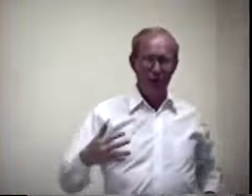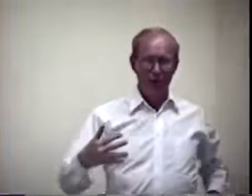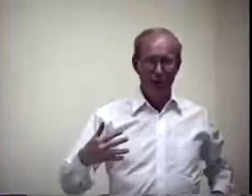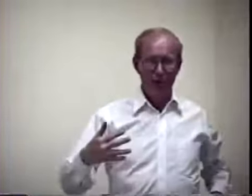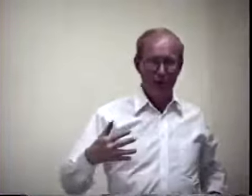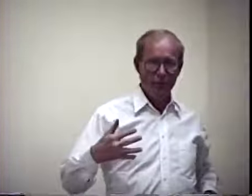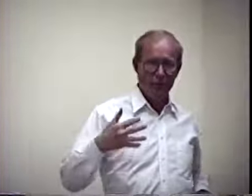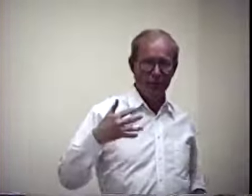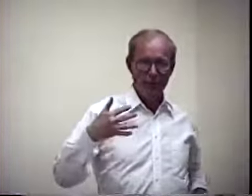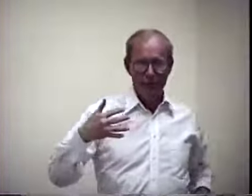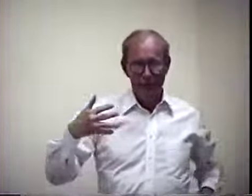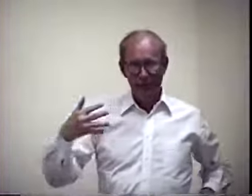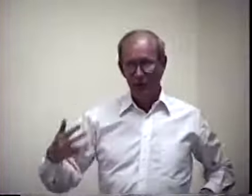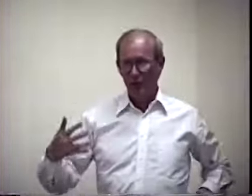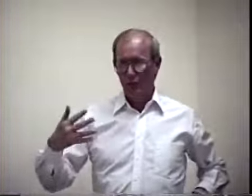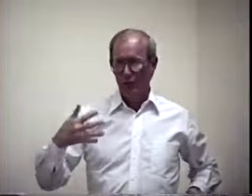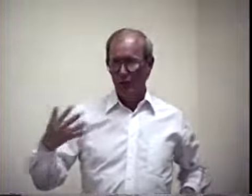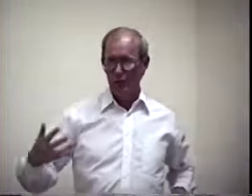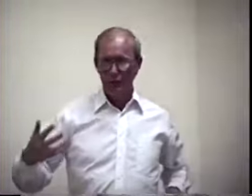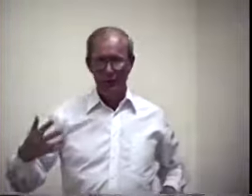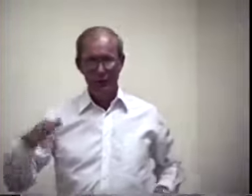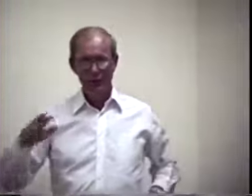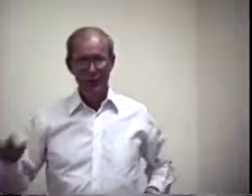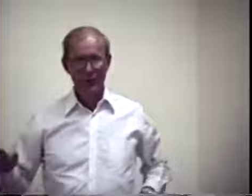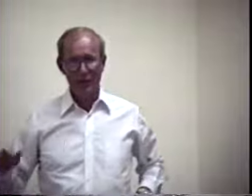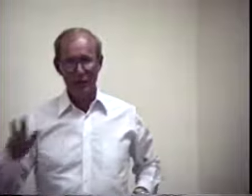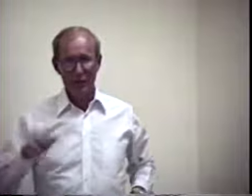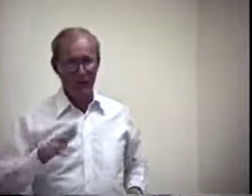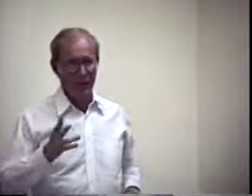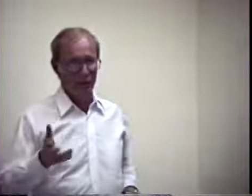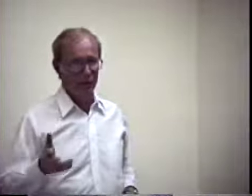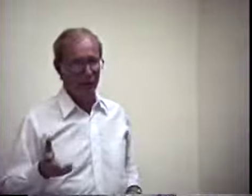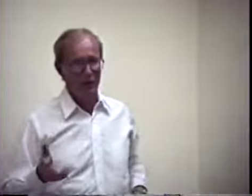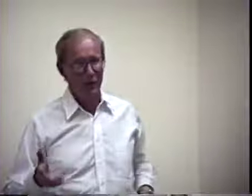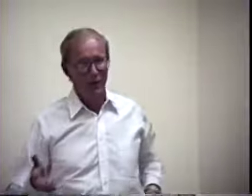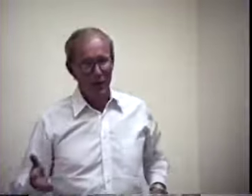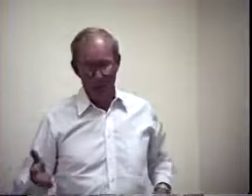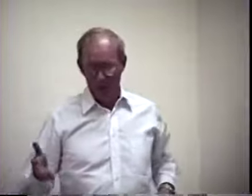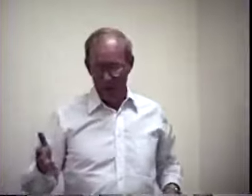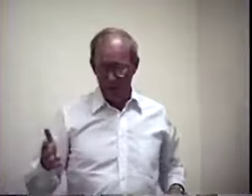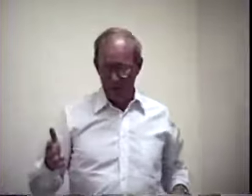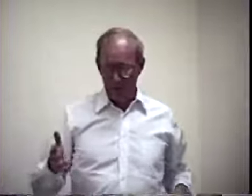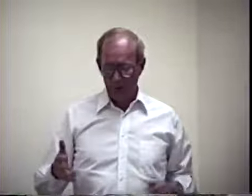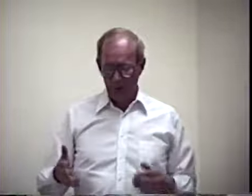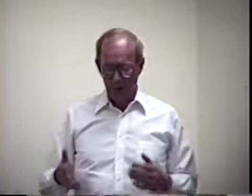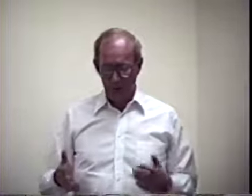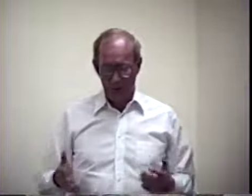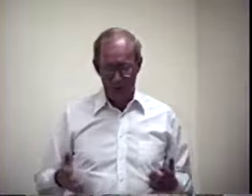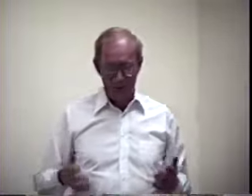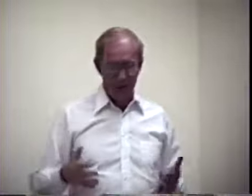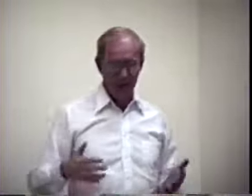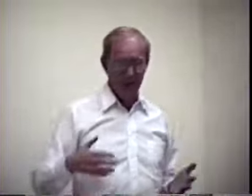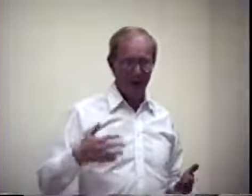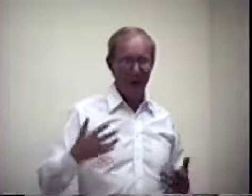learning what each word meant in a sign, or each sign meant to a word. And we were given, by the end of the